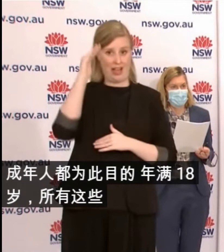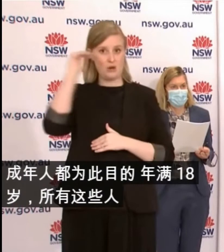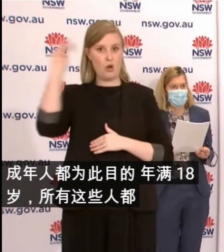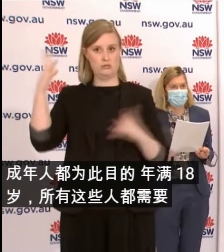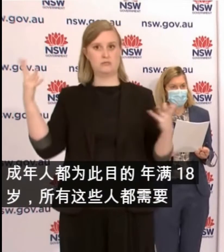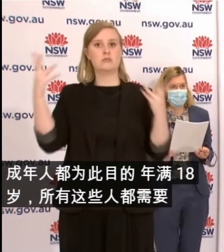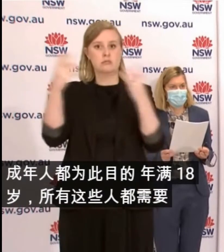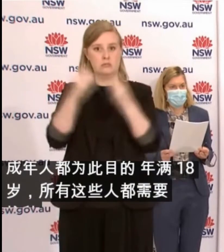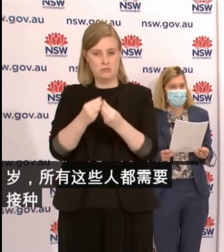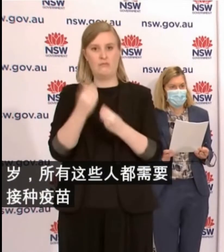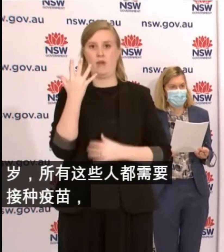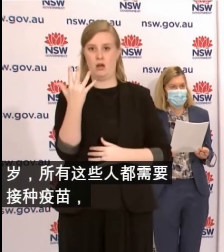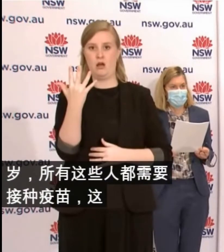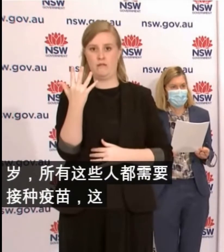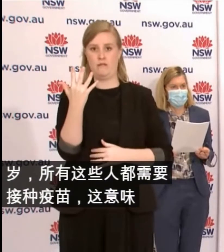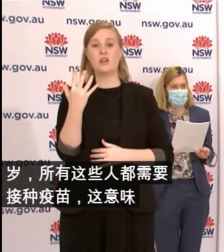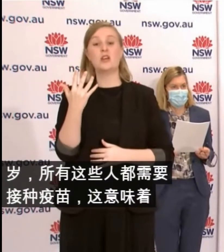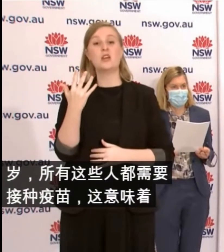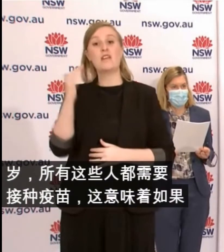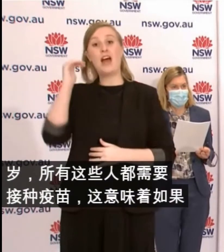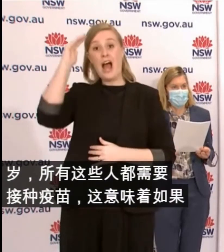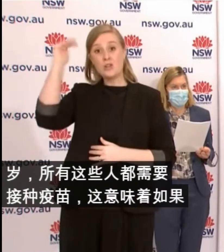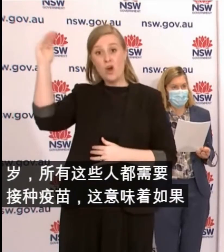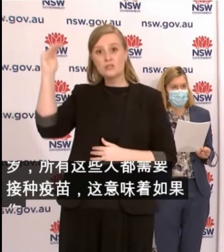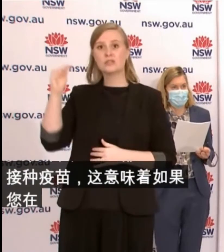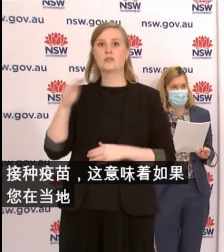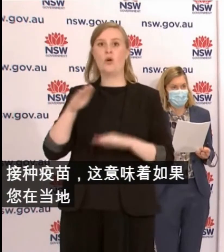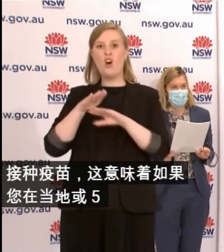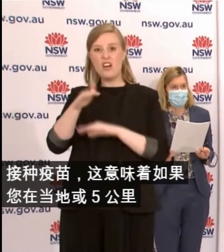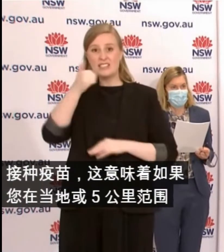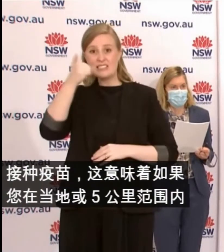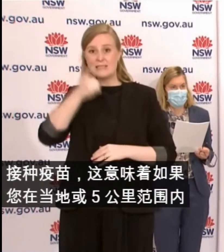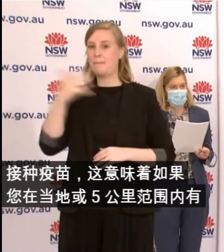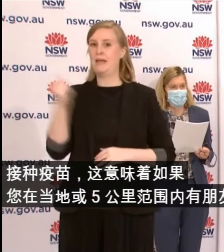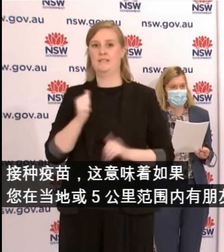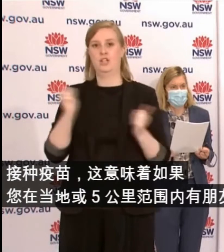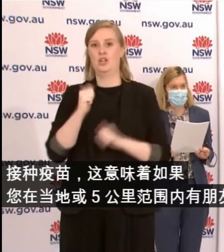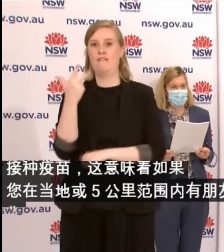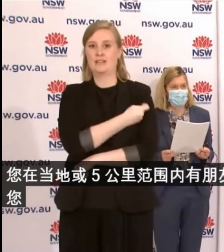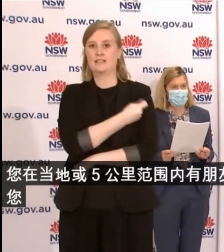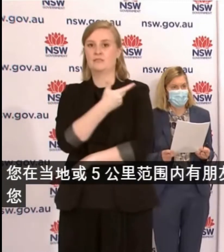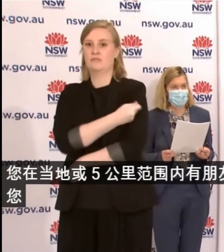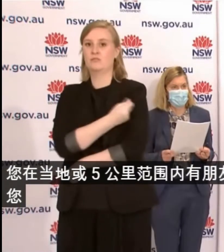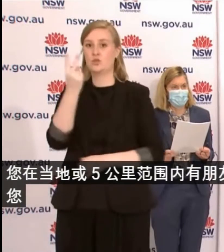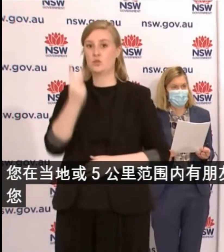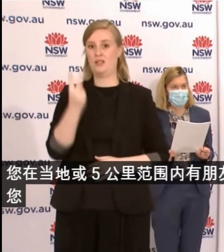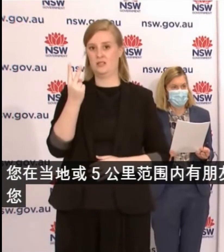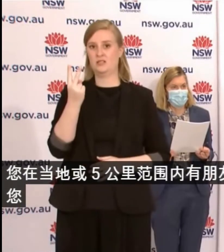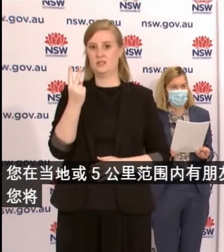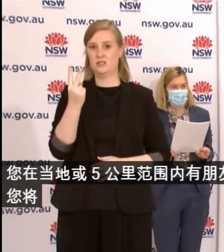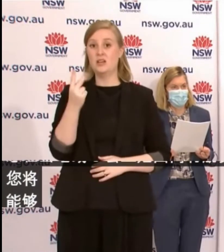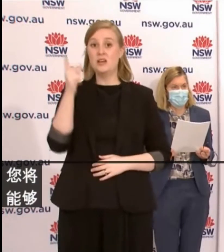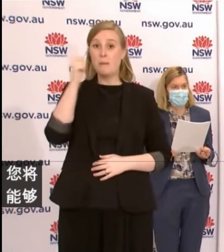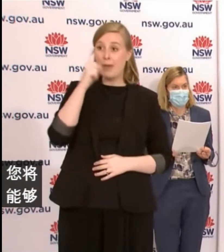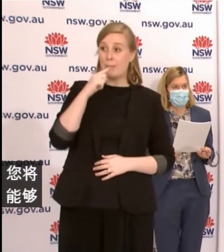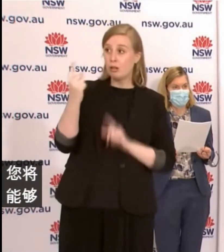all of them will need to be vaccinated. So it means that if you have friends or relatives within your LGA or within the 5 kilometres, you will